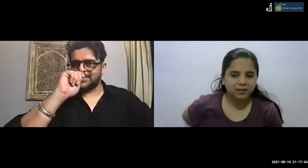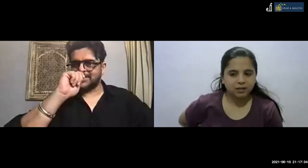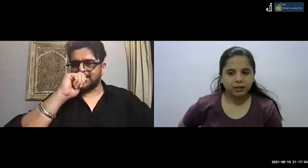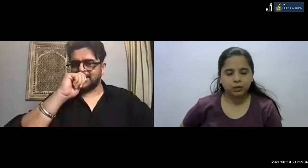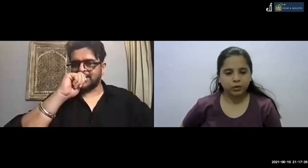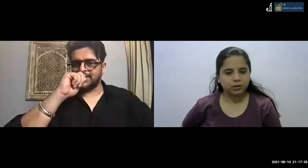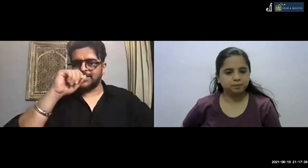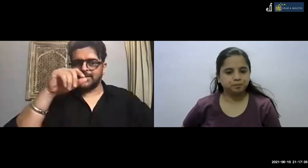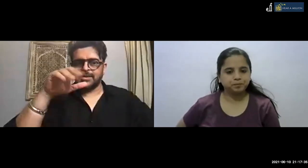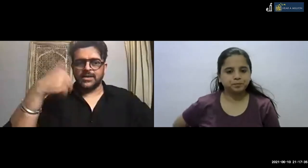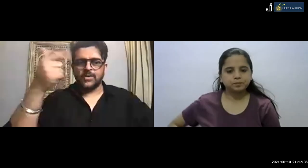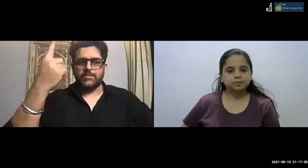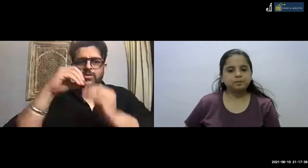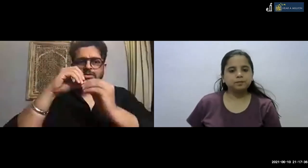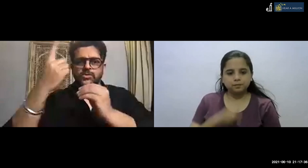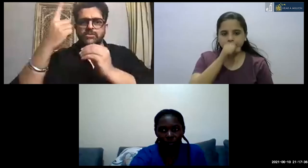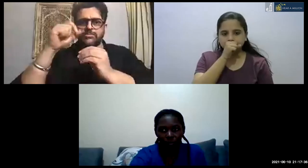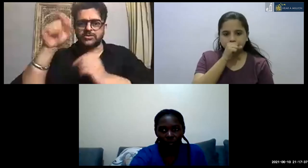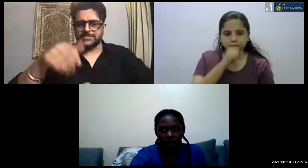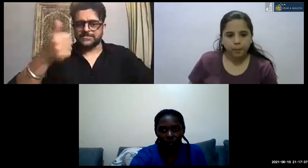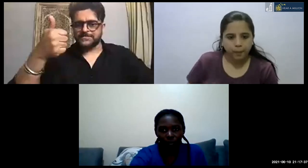to ask another question?